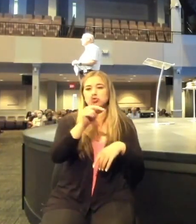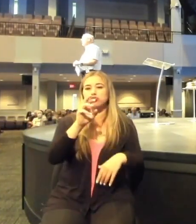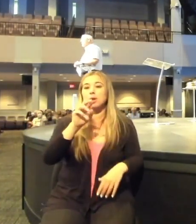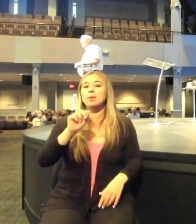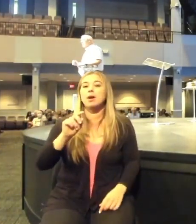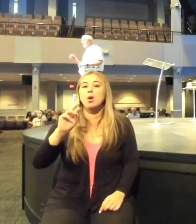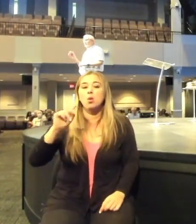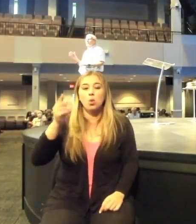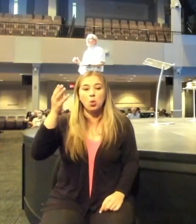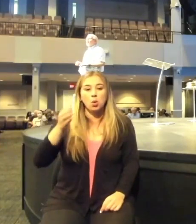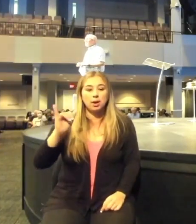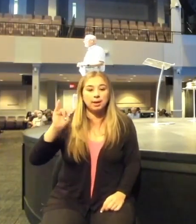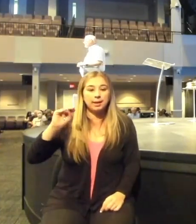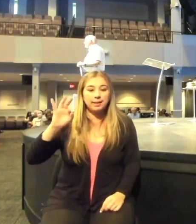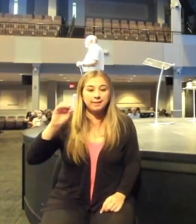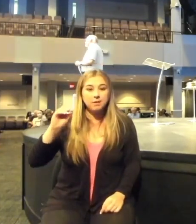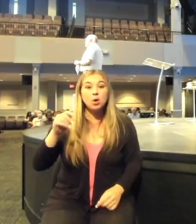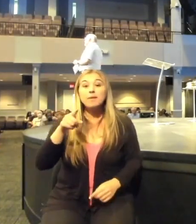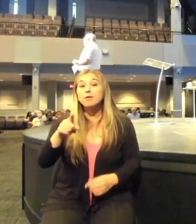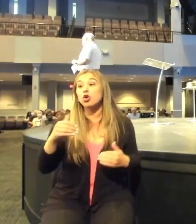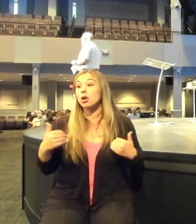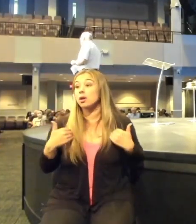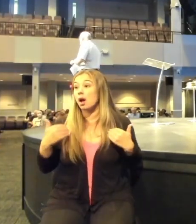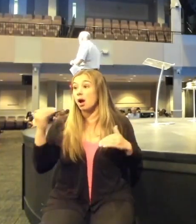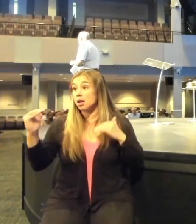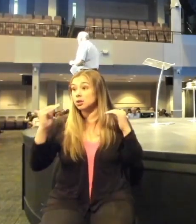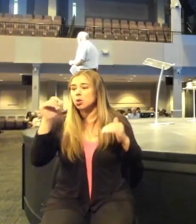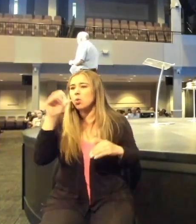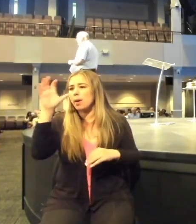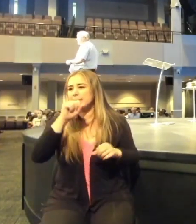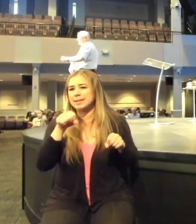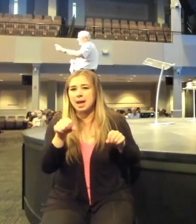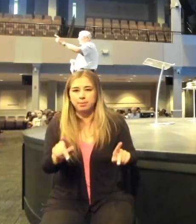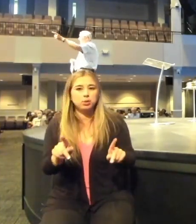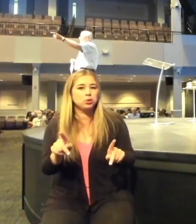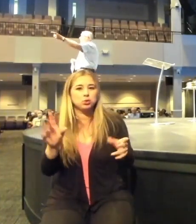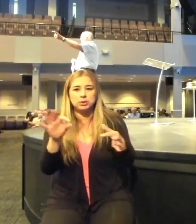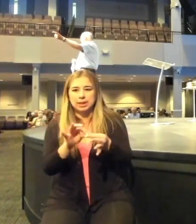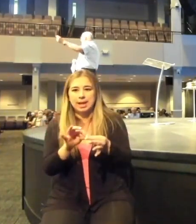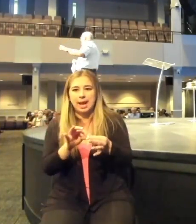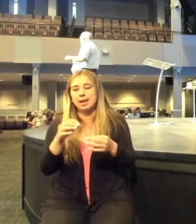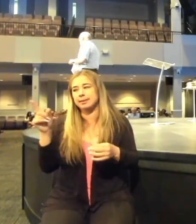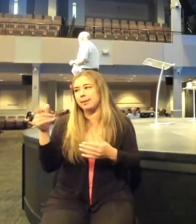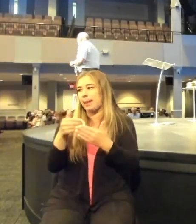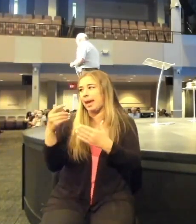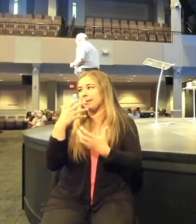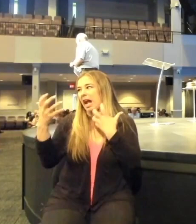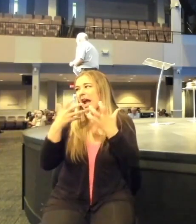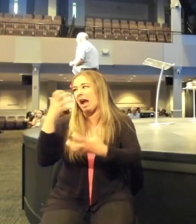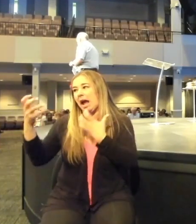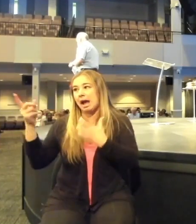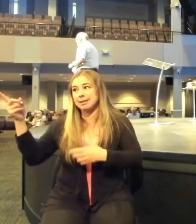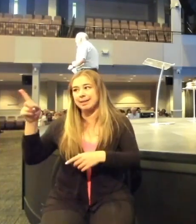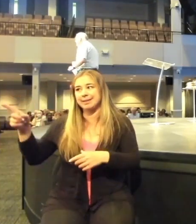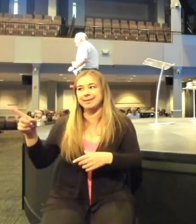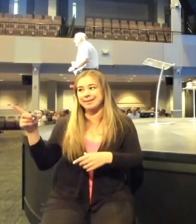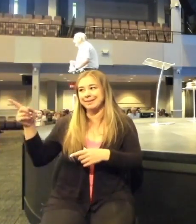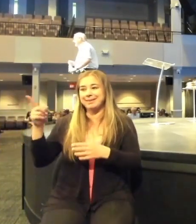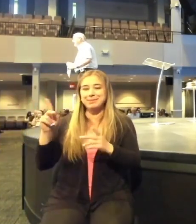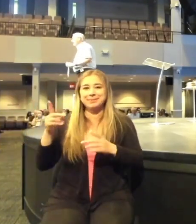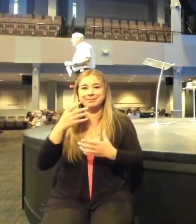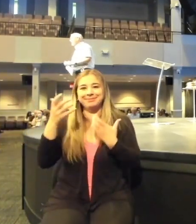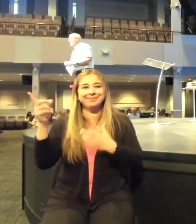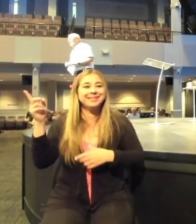church-redeemer.org/info. But again, if you're a young adult, don't miss the opportunity to connect. And that's an upcoming young adult right there, okay, that we